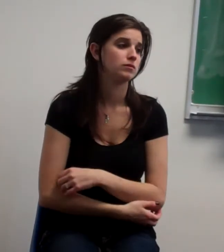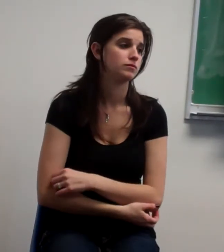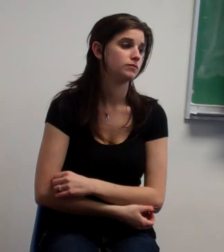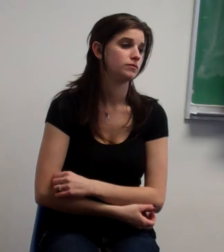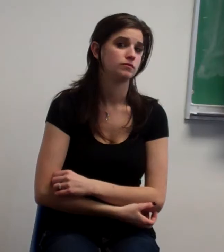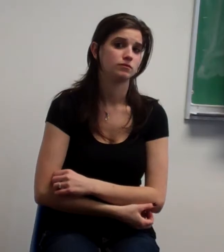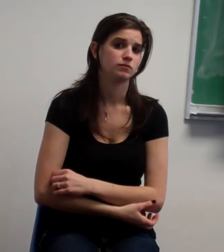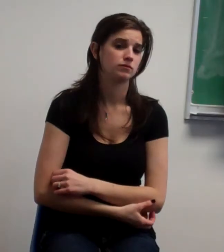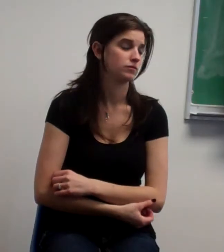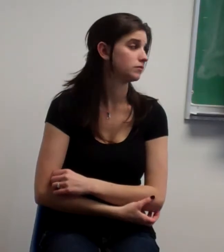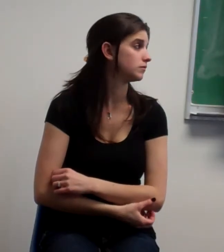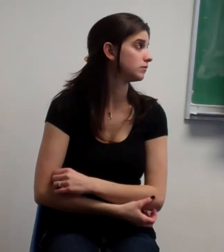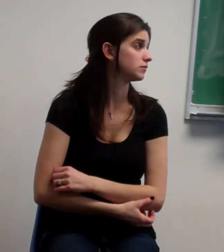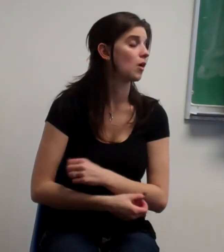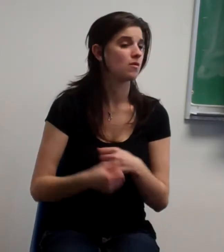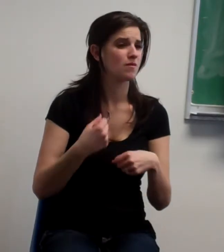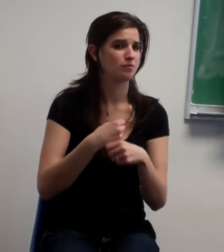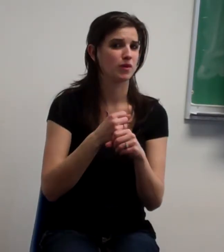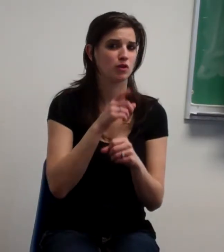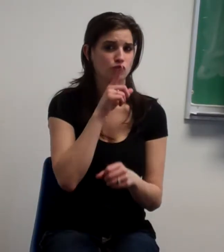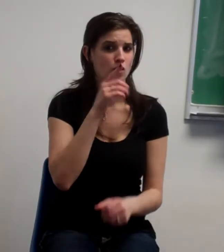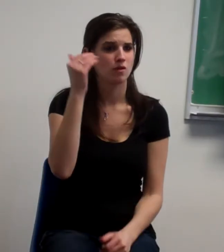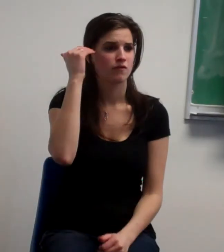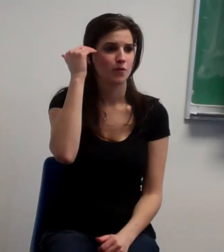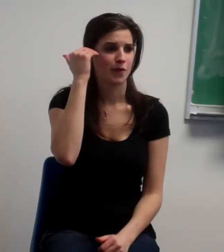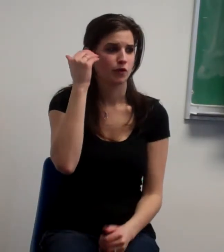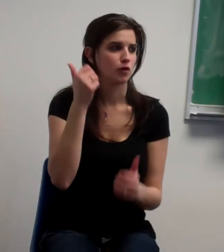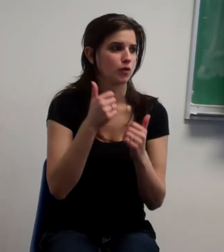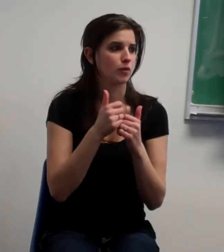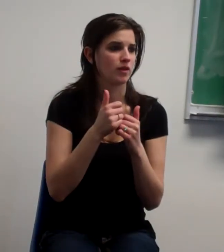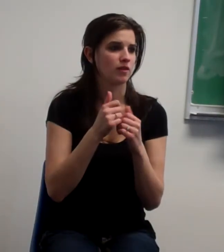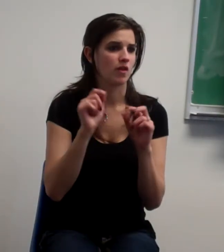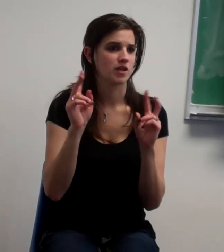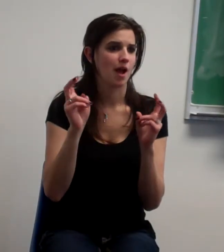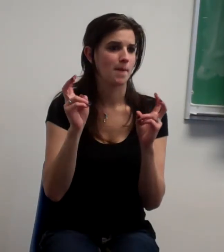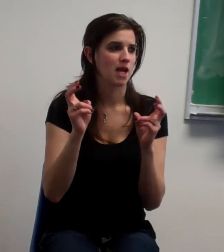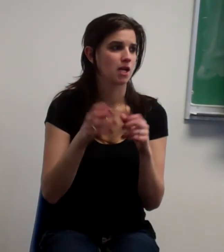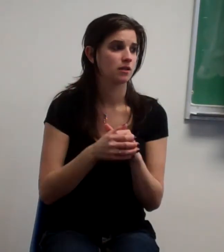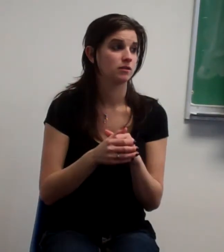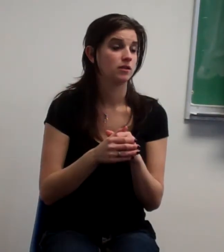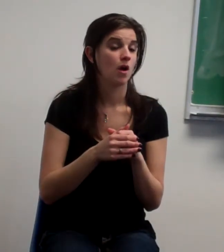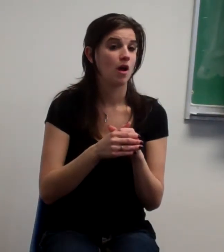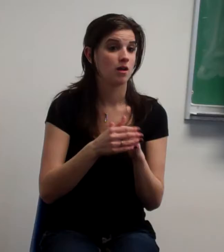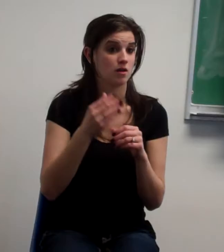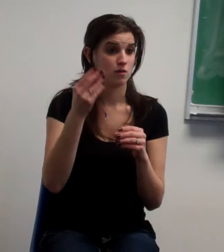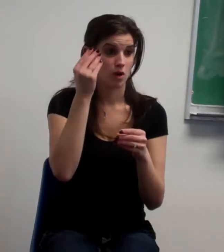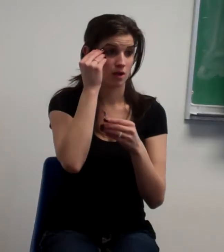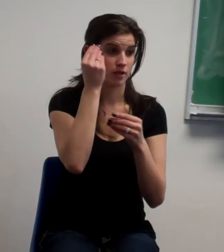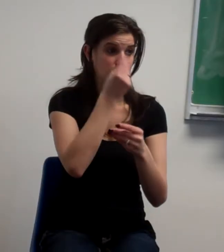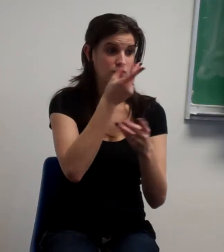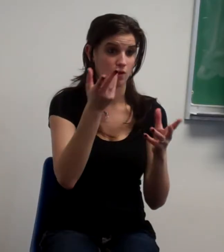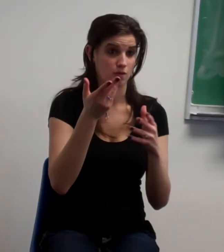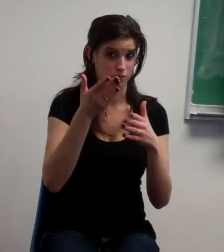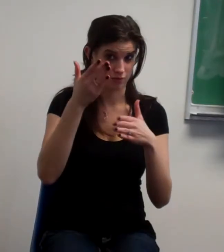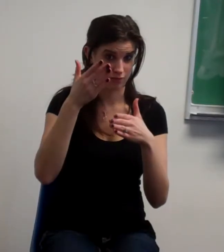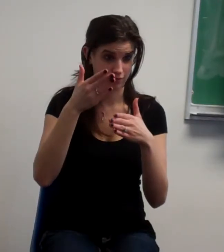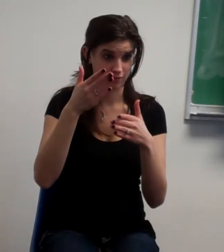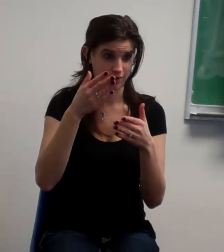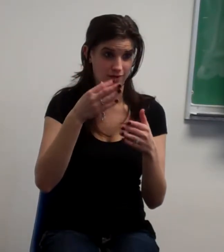Just make sure to familiarize yourself with it. And I just can't stress enough, you all. It's getting close to the end game here, right? And a lot of